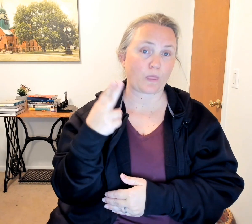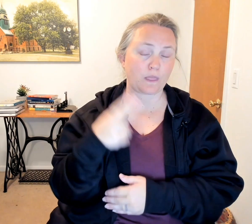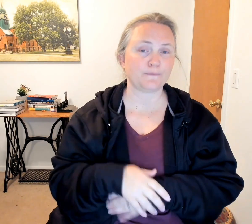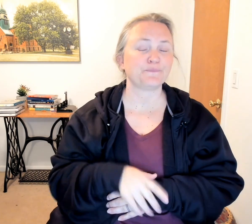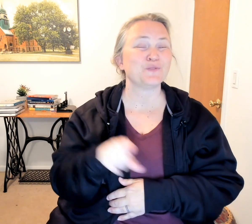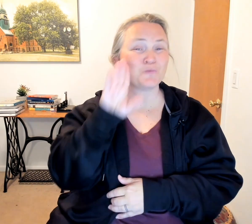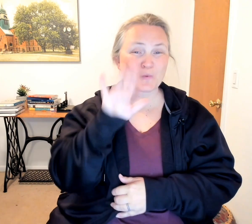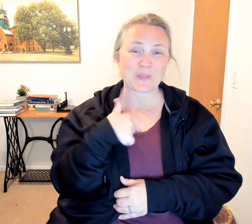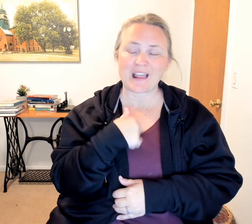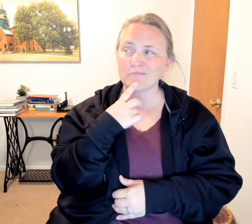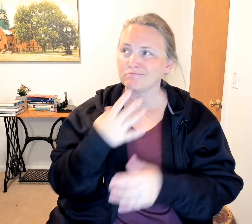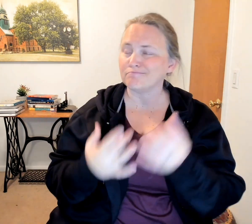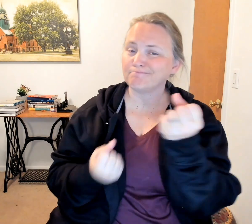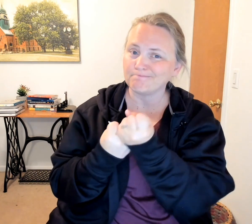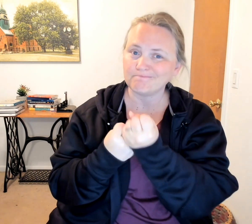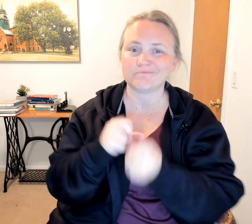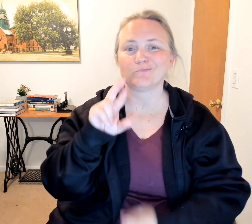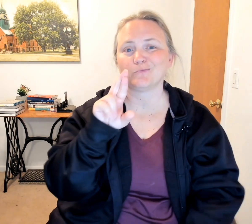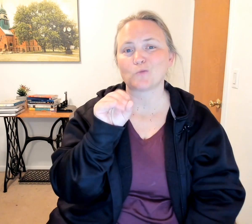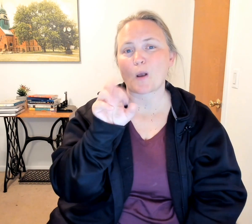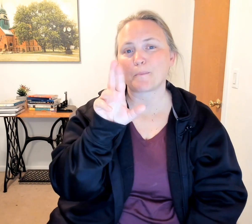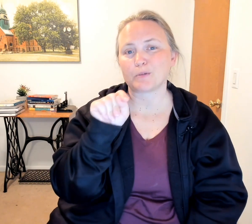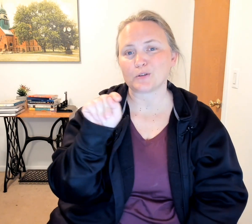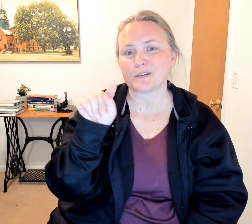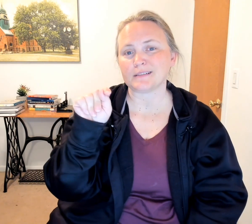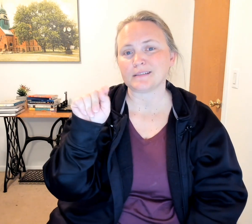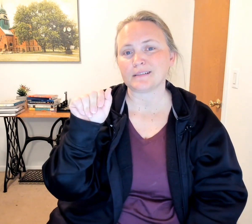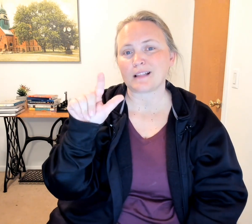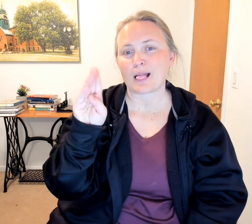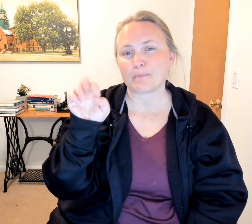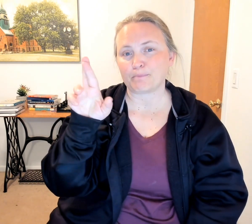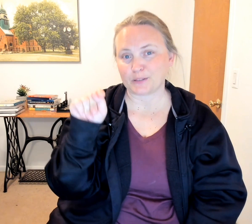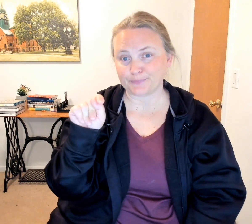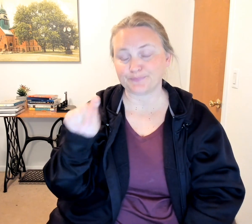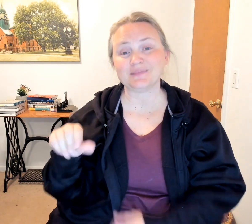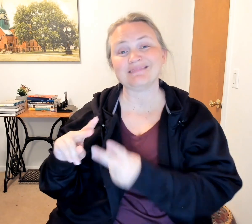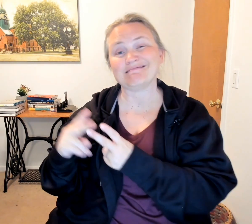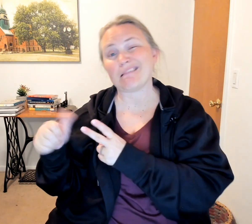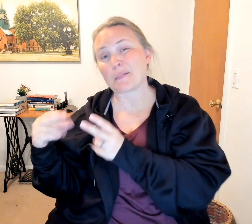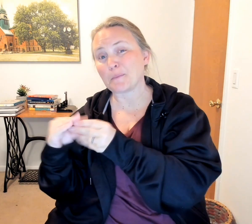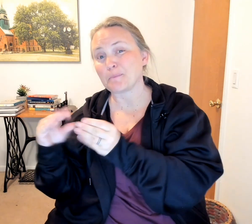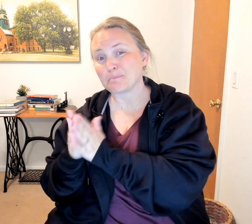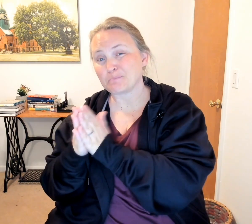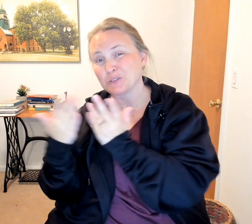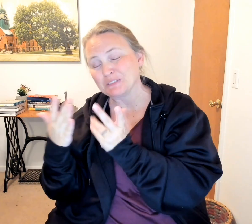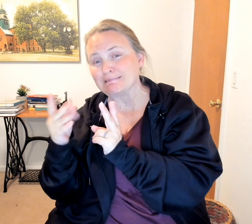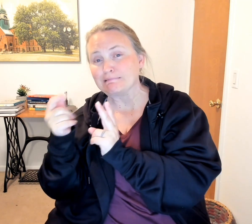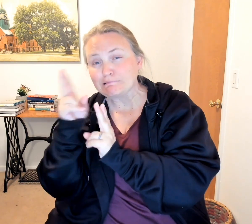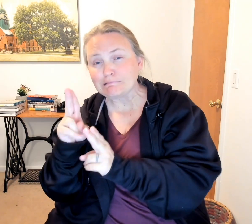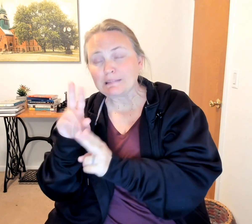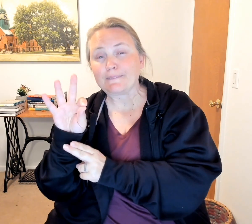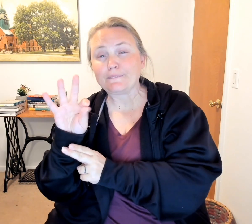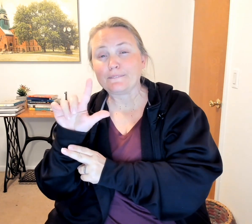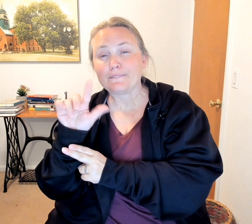around here anytime at all, you know that I am a fan of Robert Talbert. He has another book that just is an honorable mention here, which is